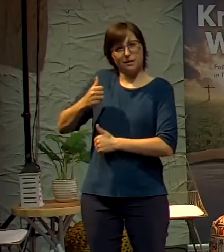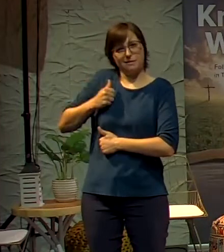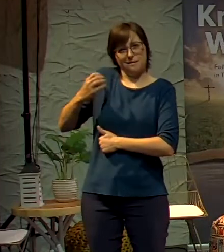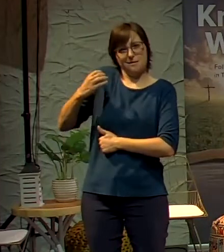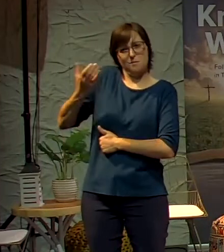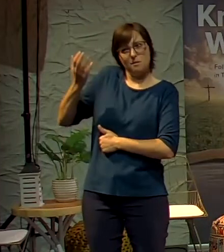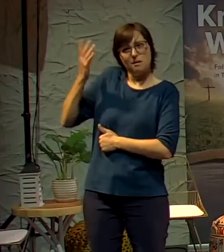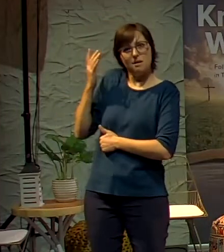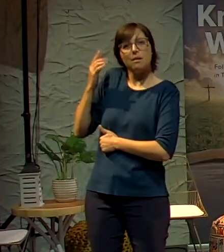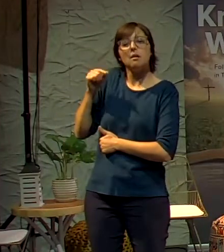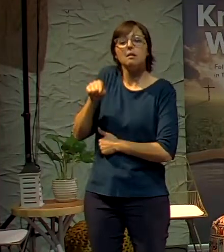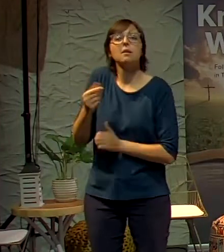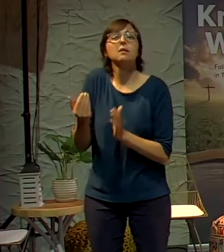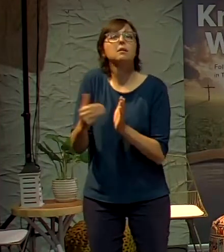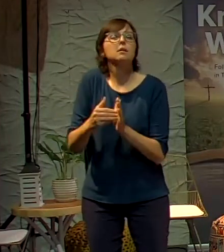story.